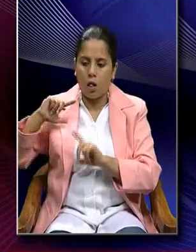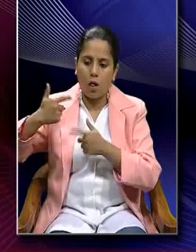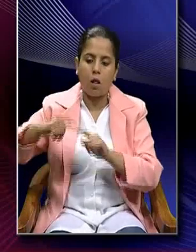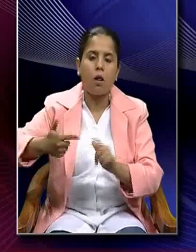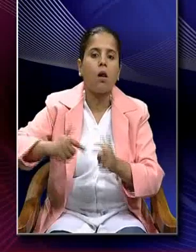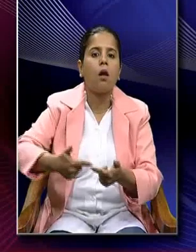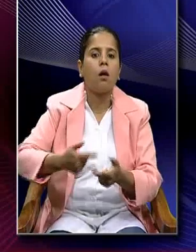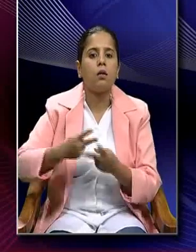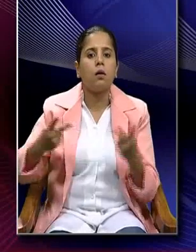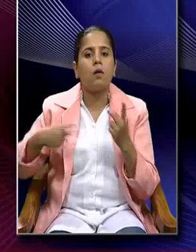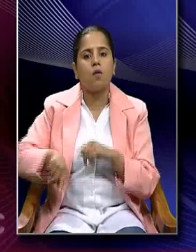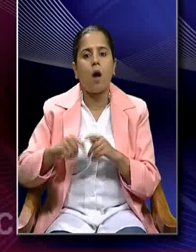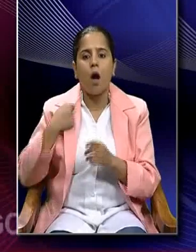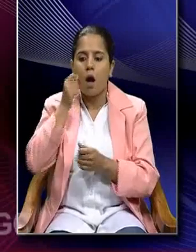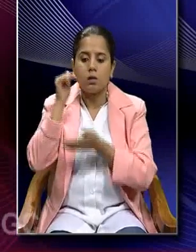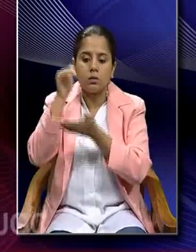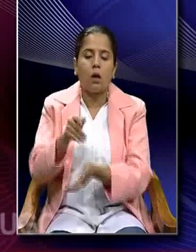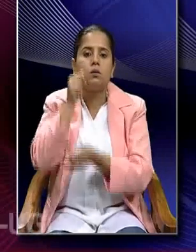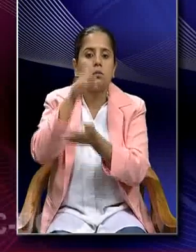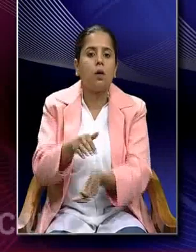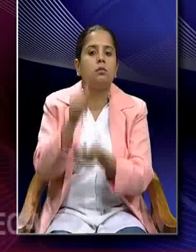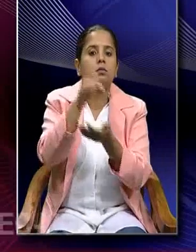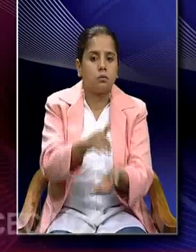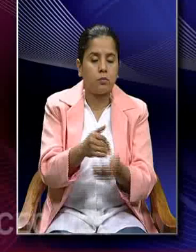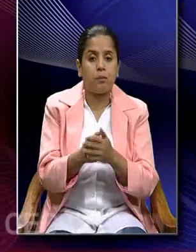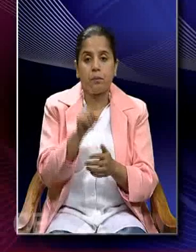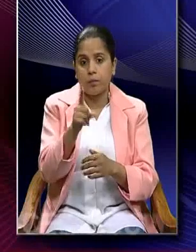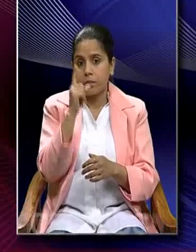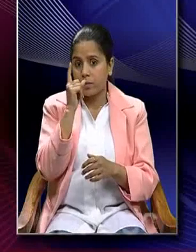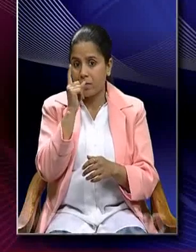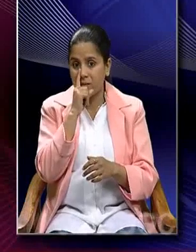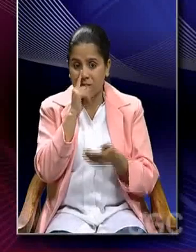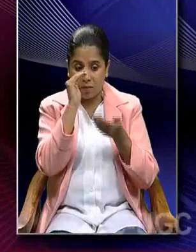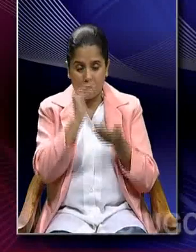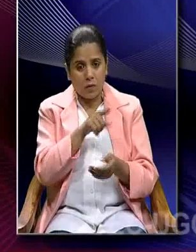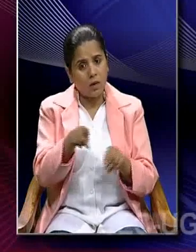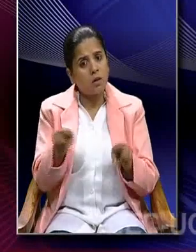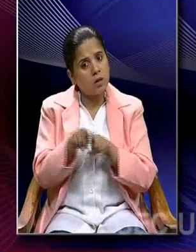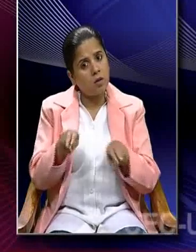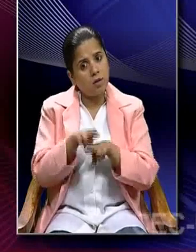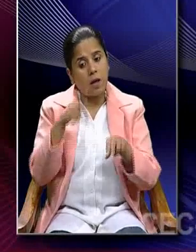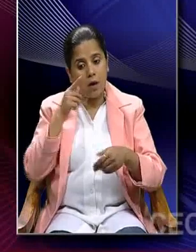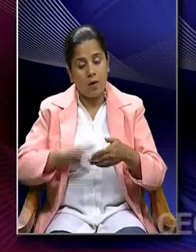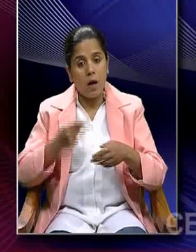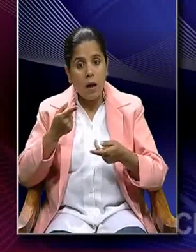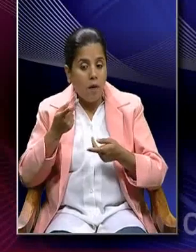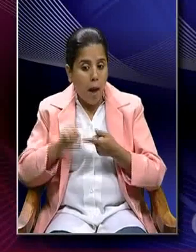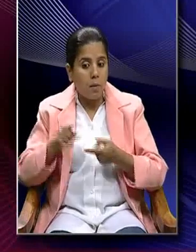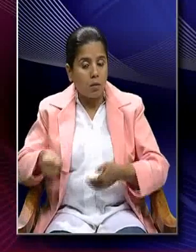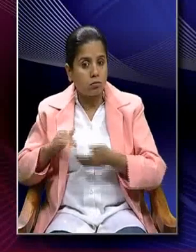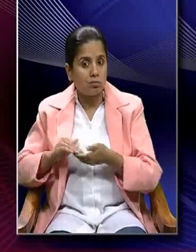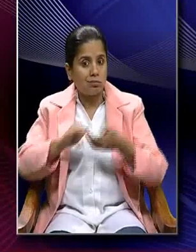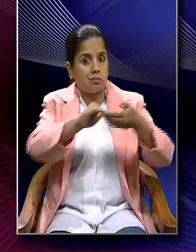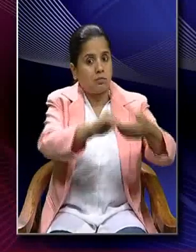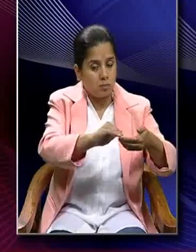to son and so on. And the girl in the same family, when she gets married, she